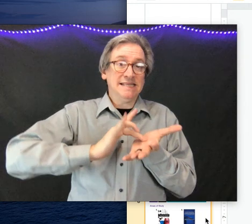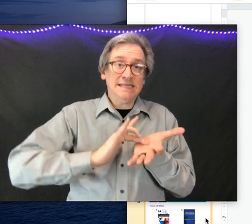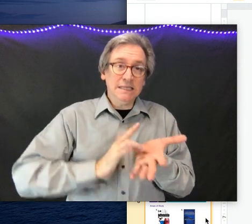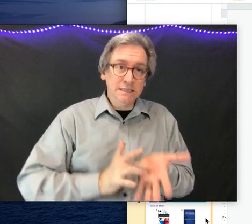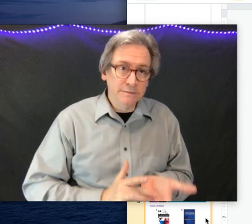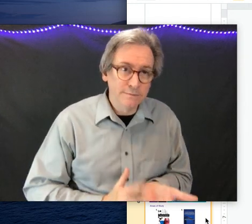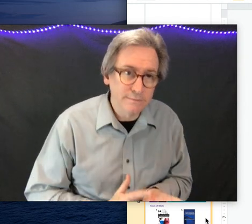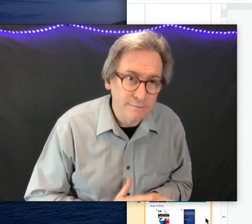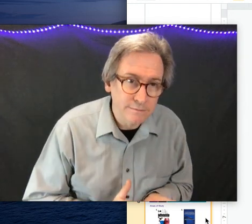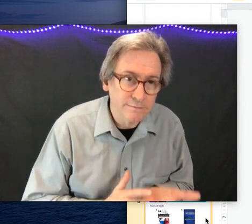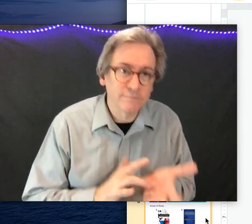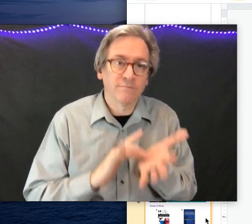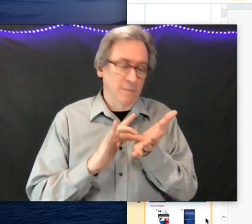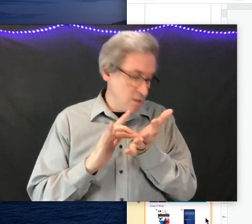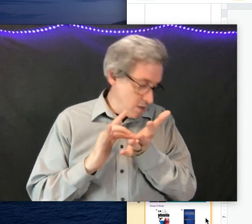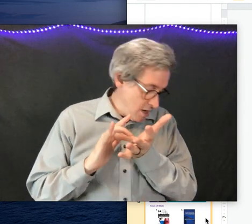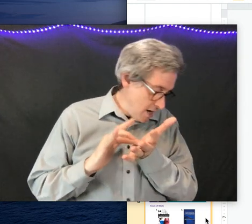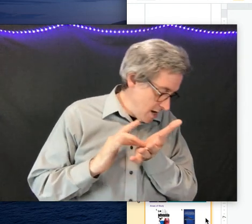Medicine.